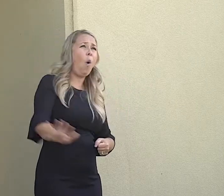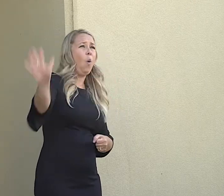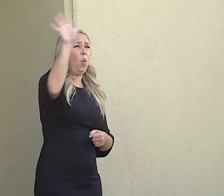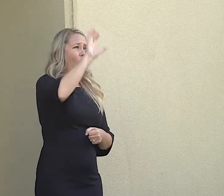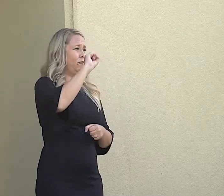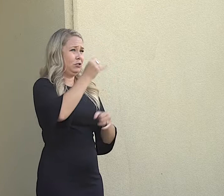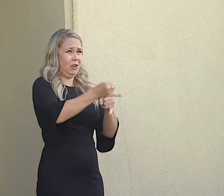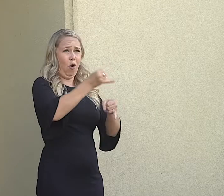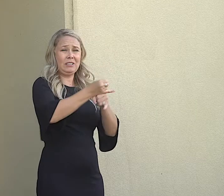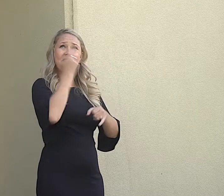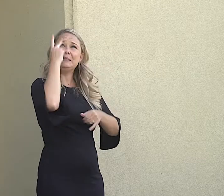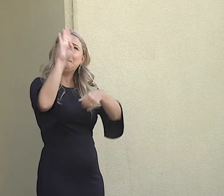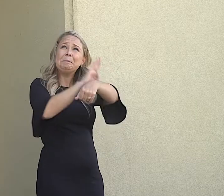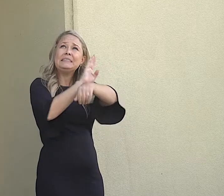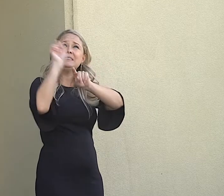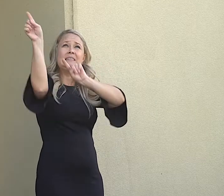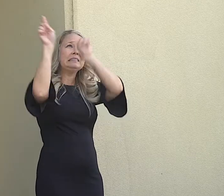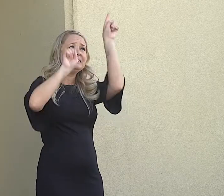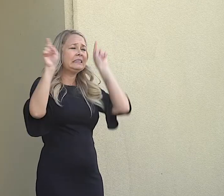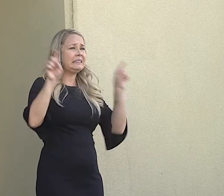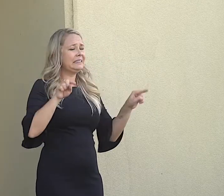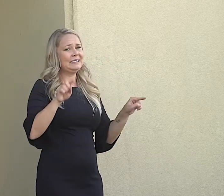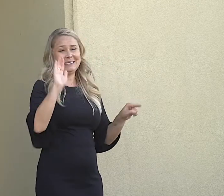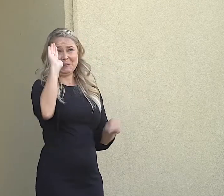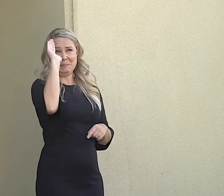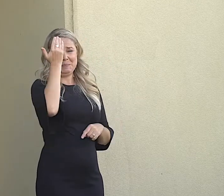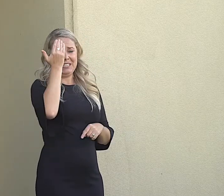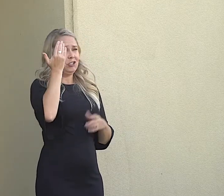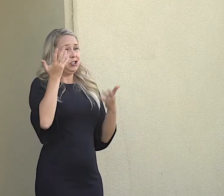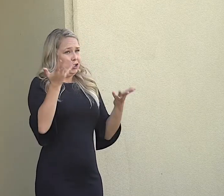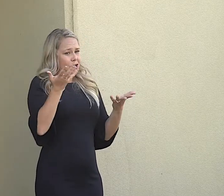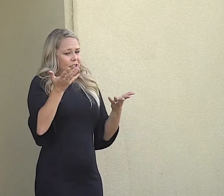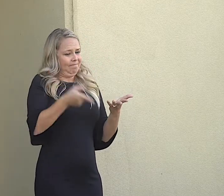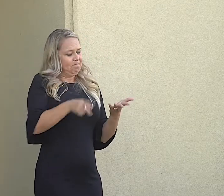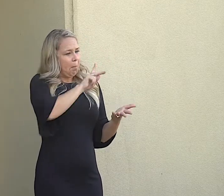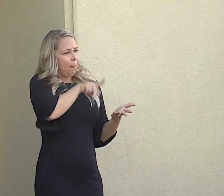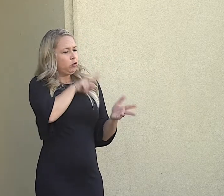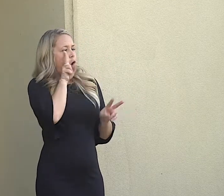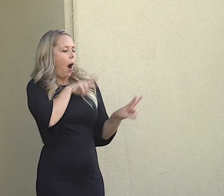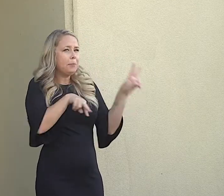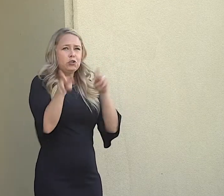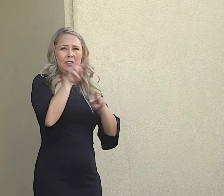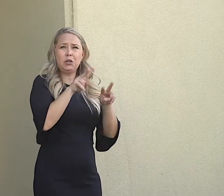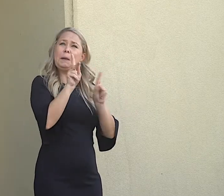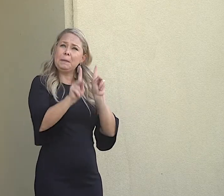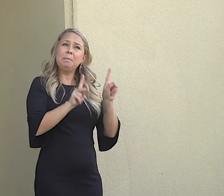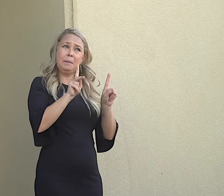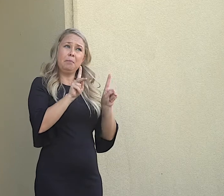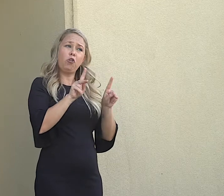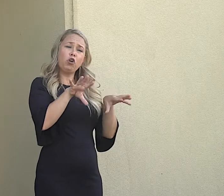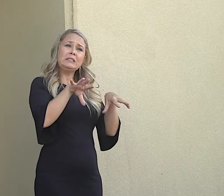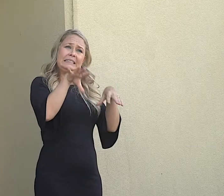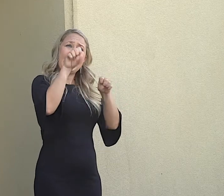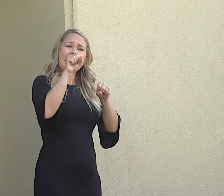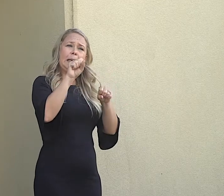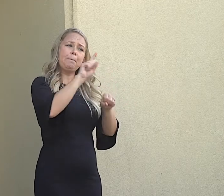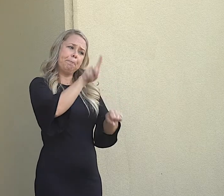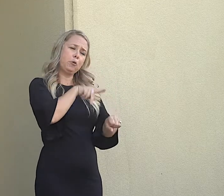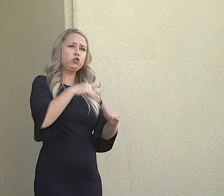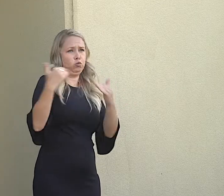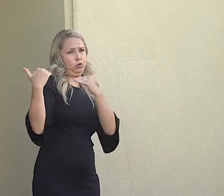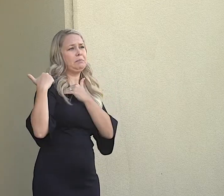businesses throughout the county. It appears, this is not by data, this is by just personal observation, people are taking personal